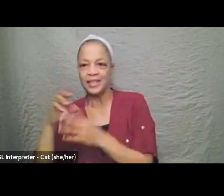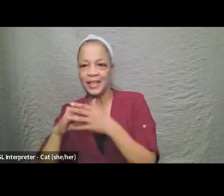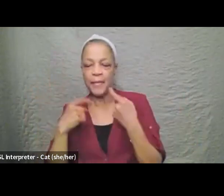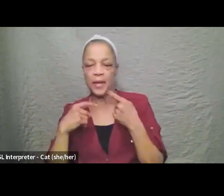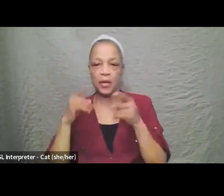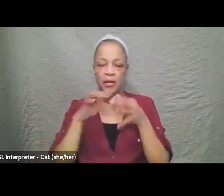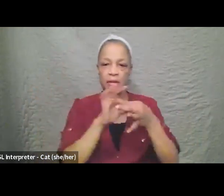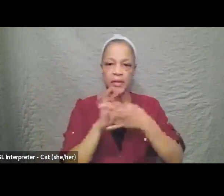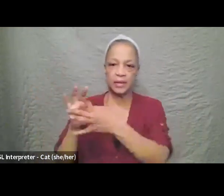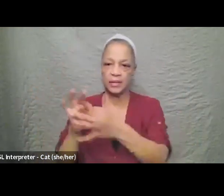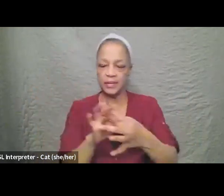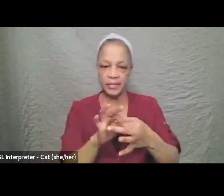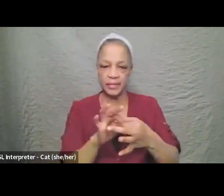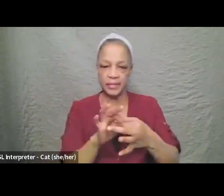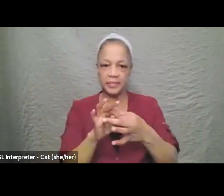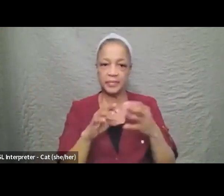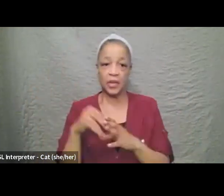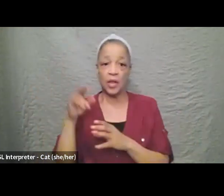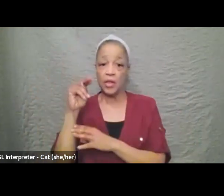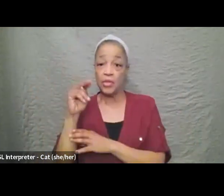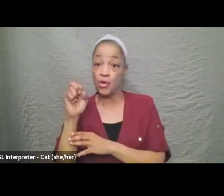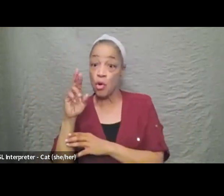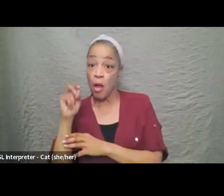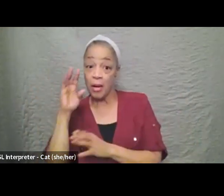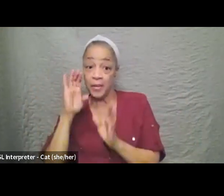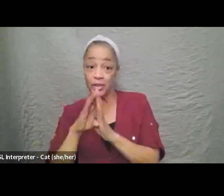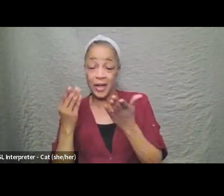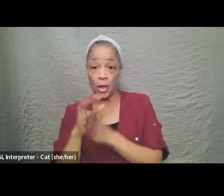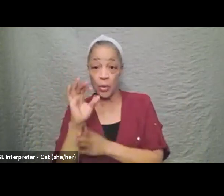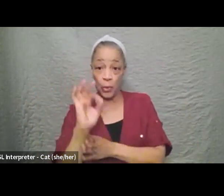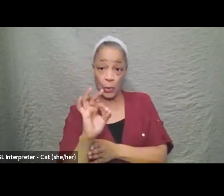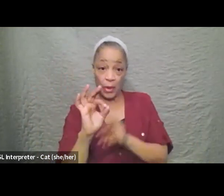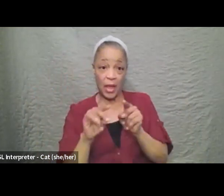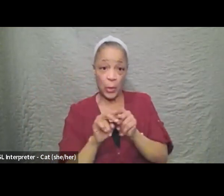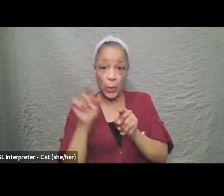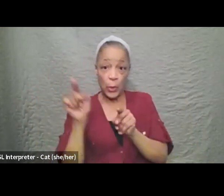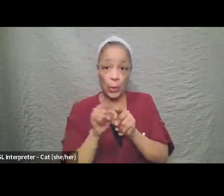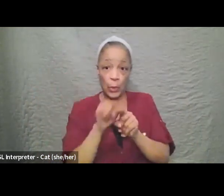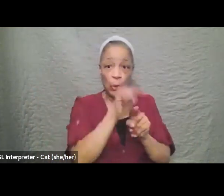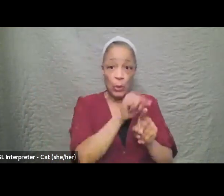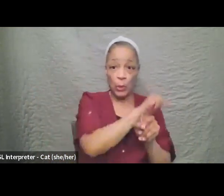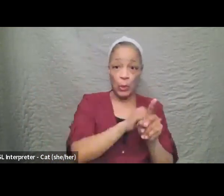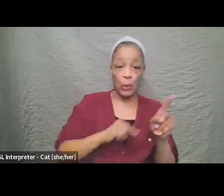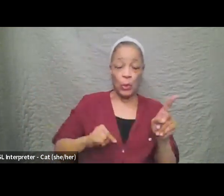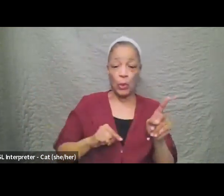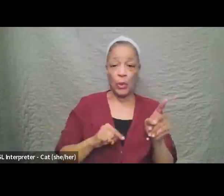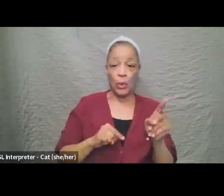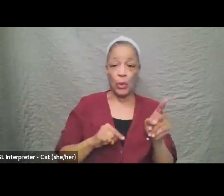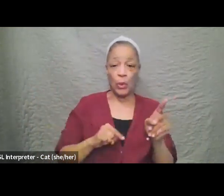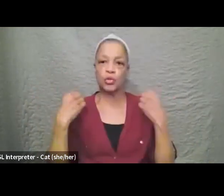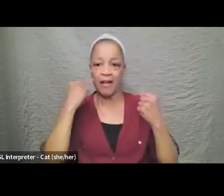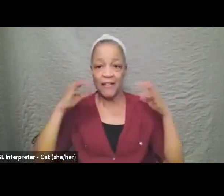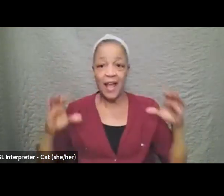networks. Much like the neuron pictured here, the ISE ecosystem can be strengthened when activities